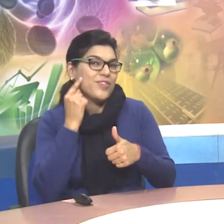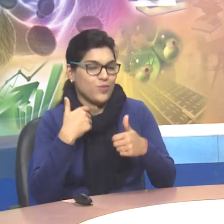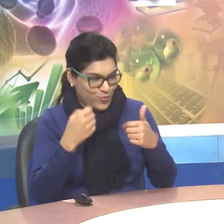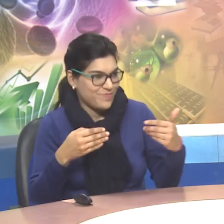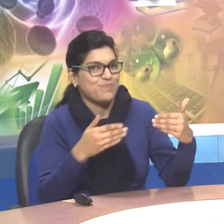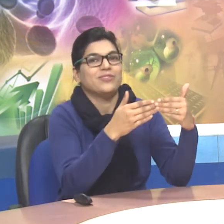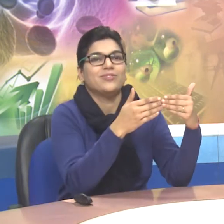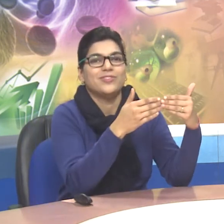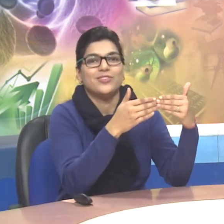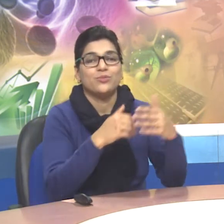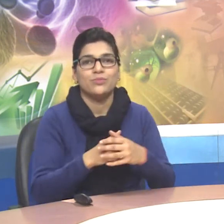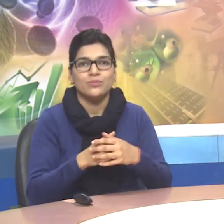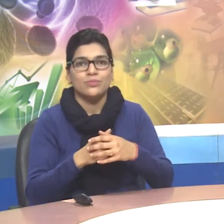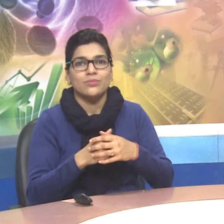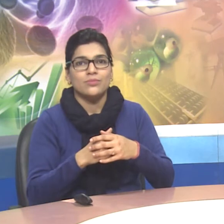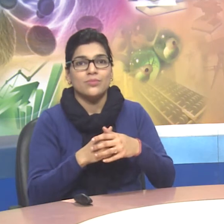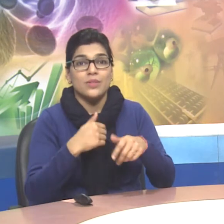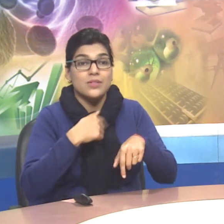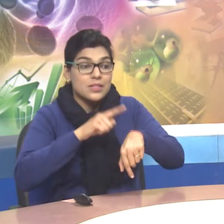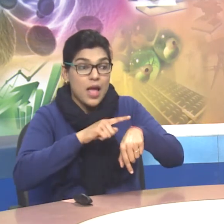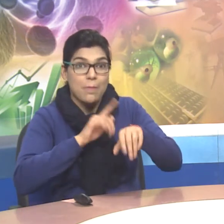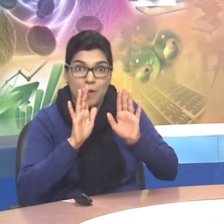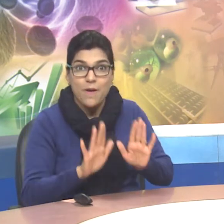properly. I haven't exchanged